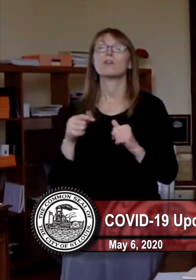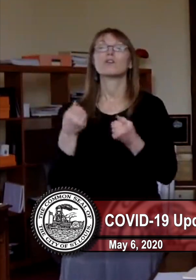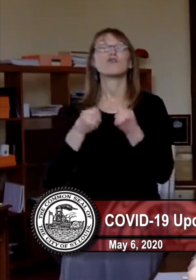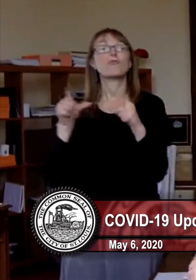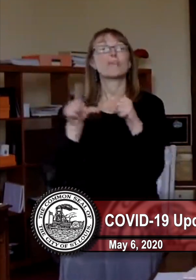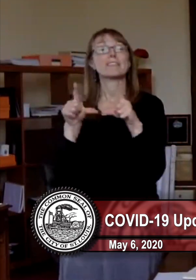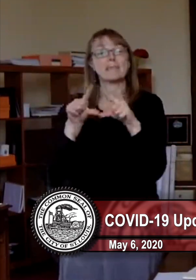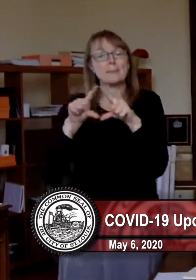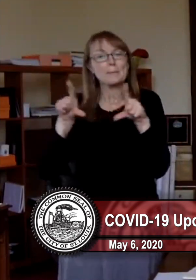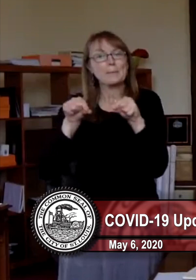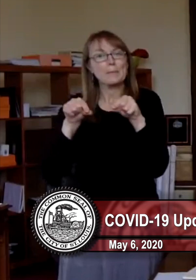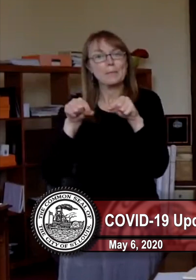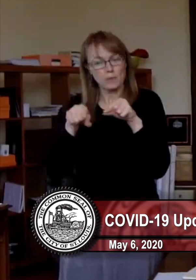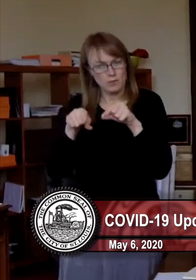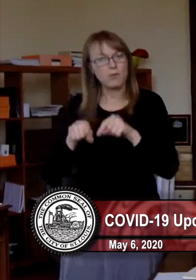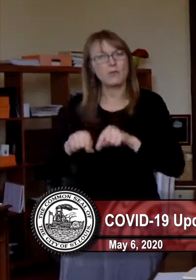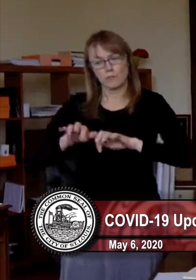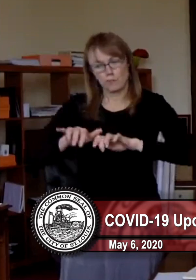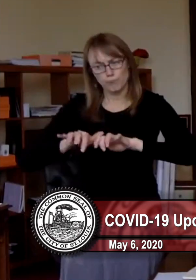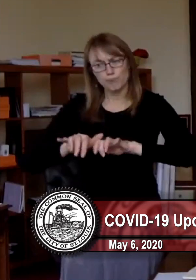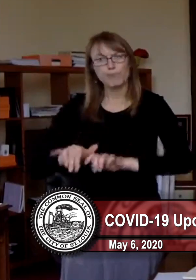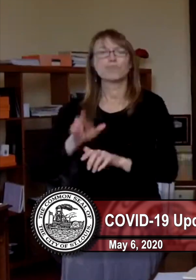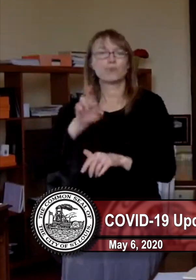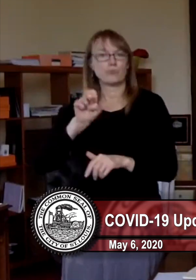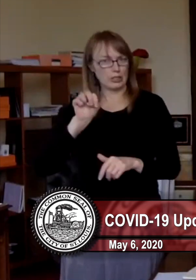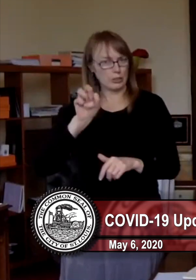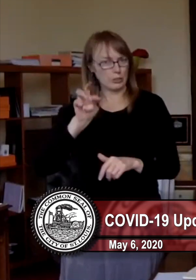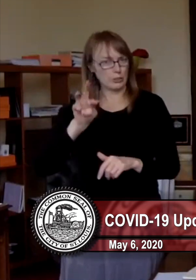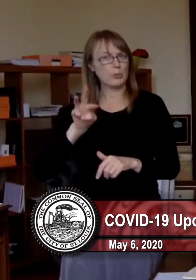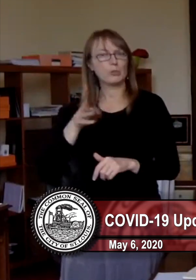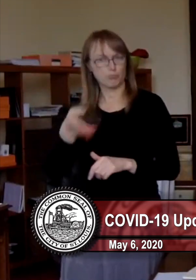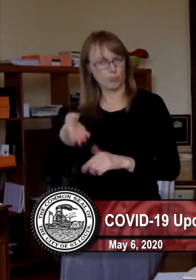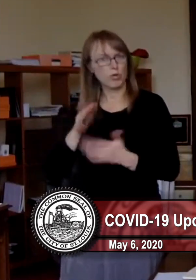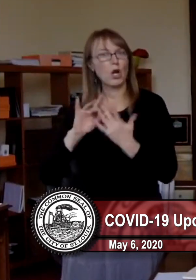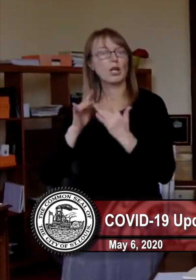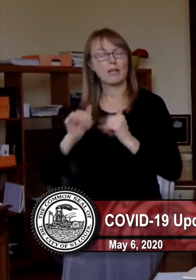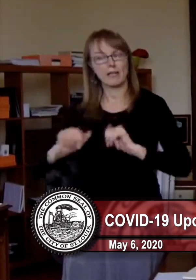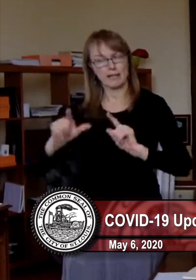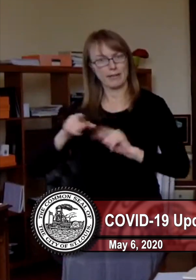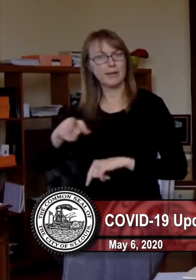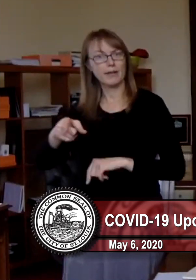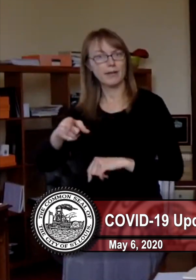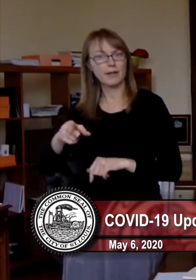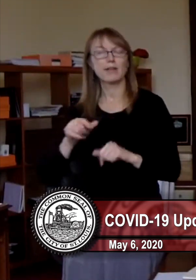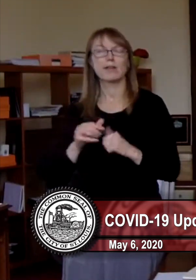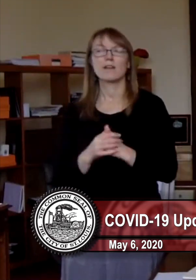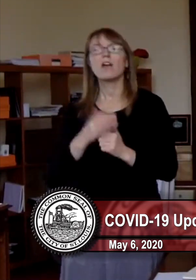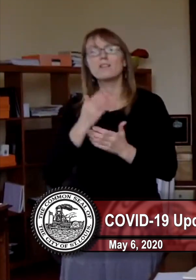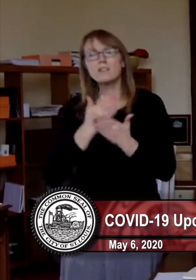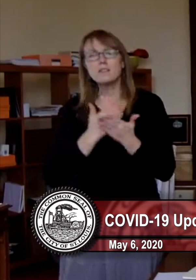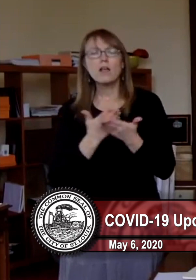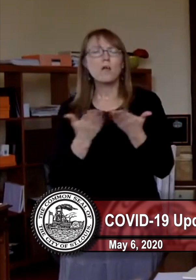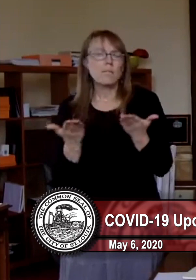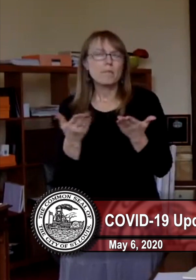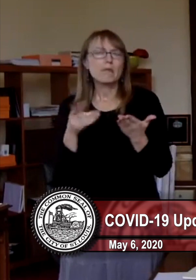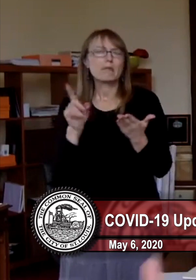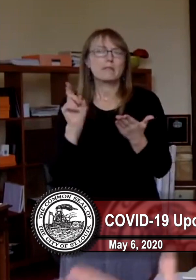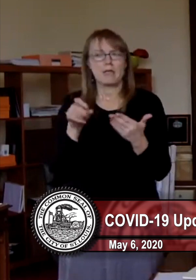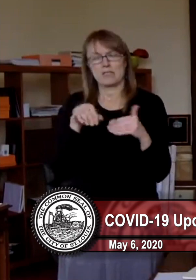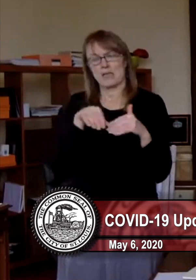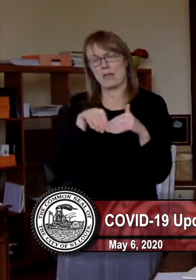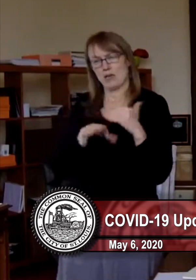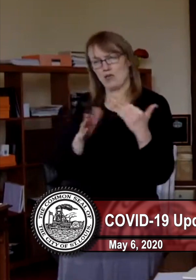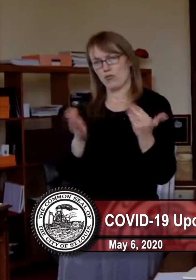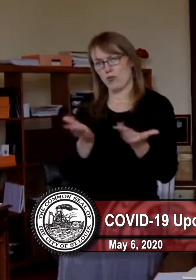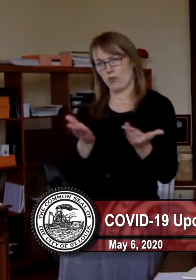are some things that you may have to come here for, but I don't see us opening City Hall, fully opening it to the